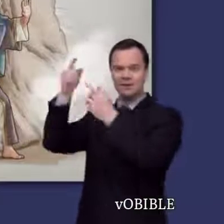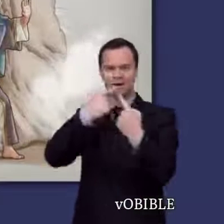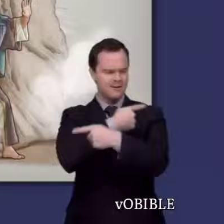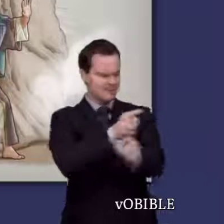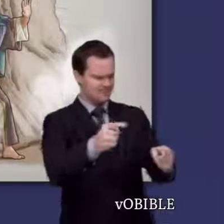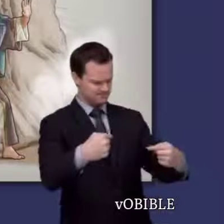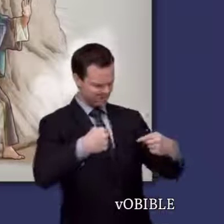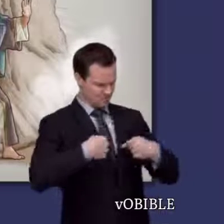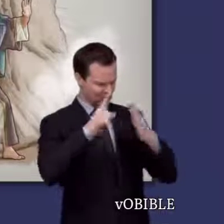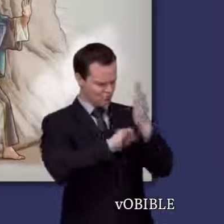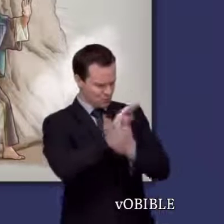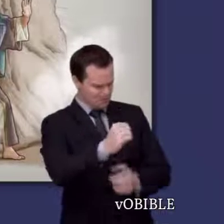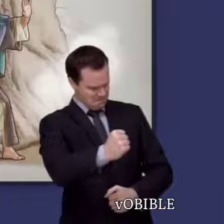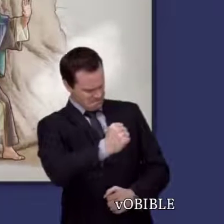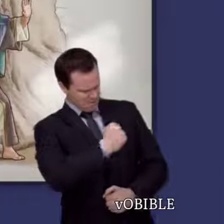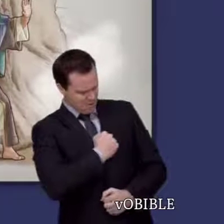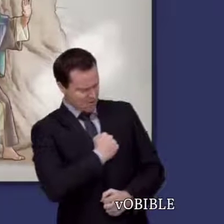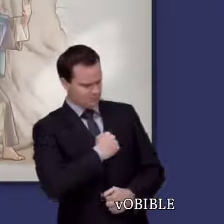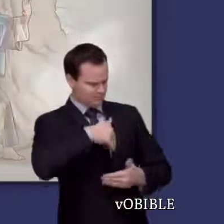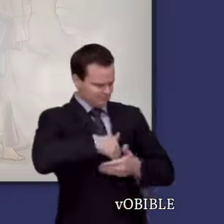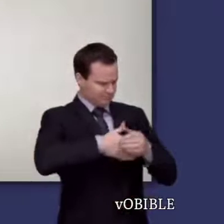Jehovah declare his name and attributes.